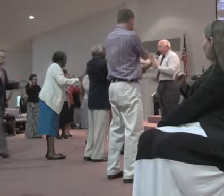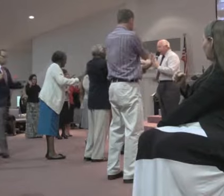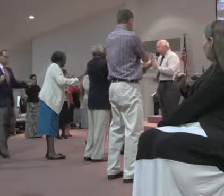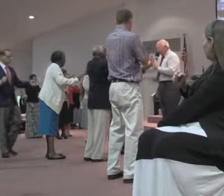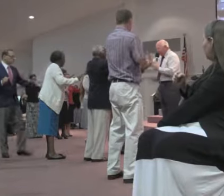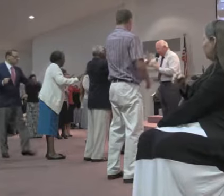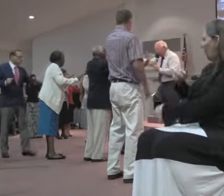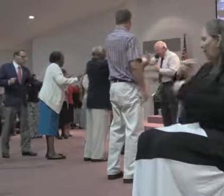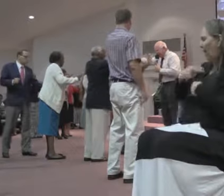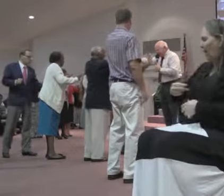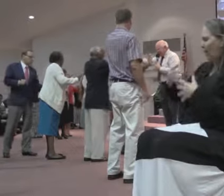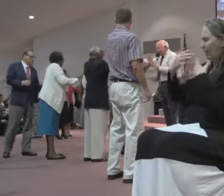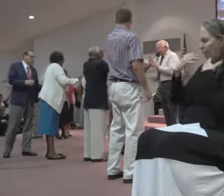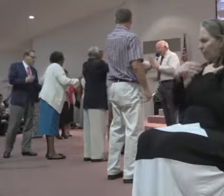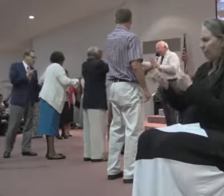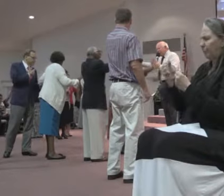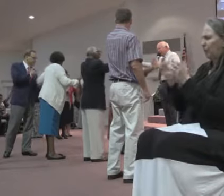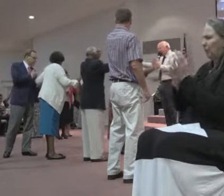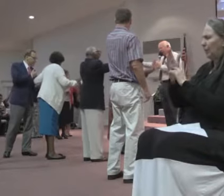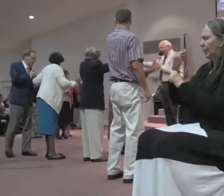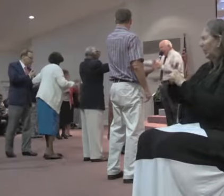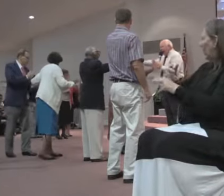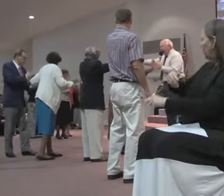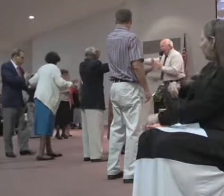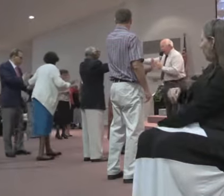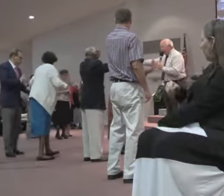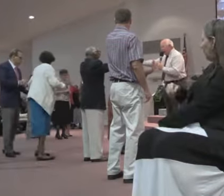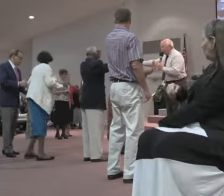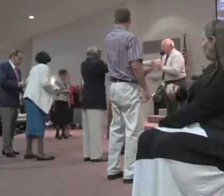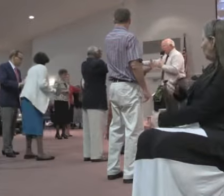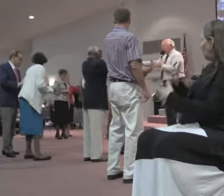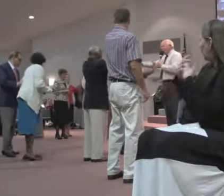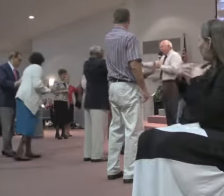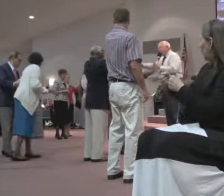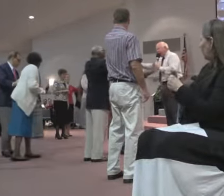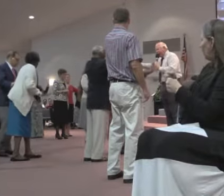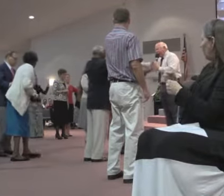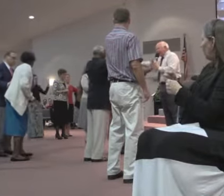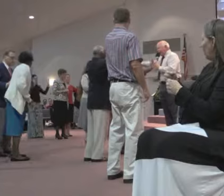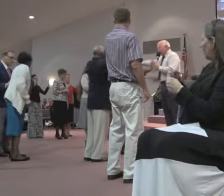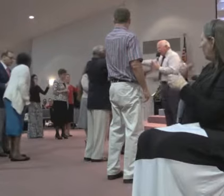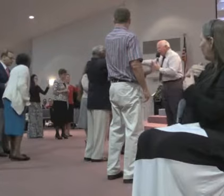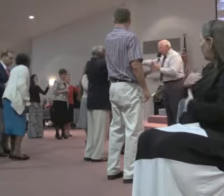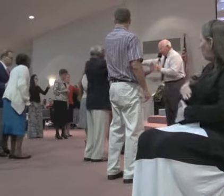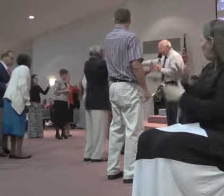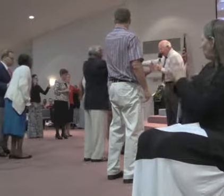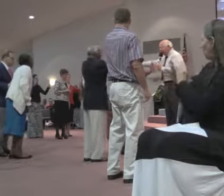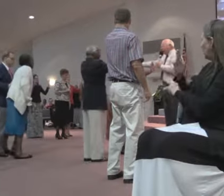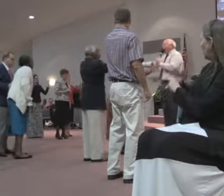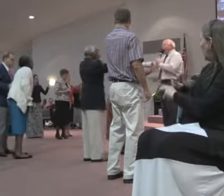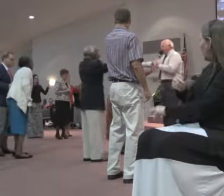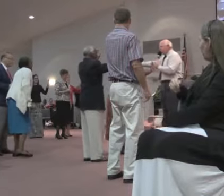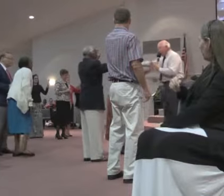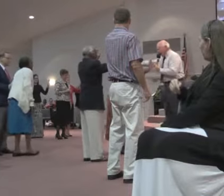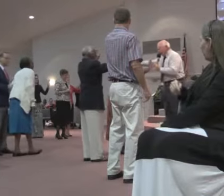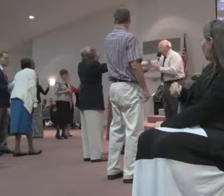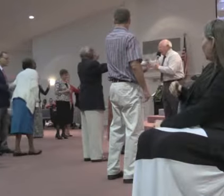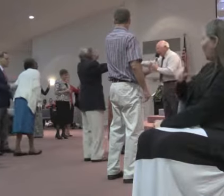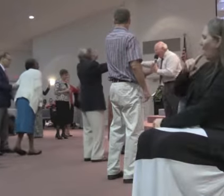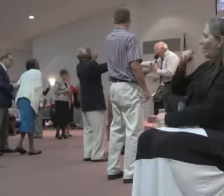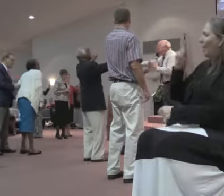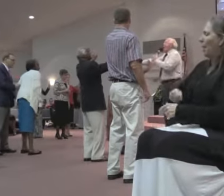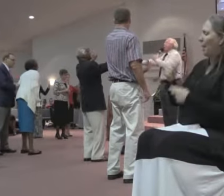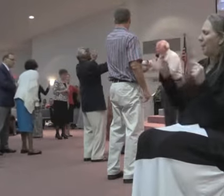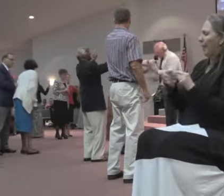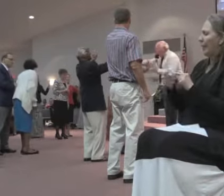Restore the health of these organs in the name of Jesus. I restore the health of this body in Jesus' name. I speak to